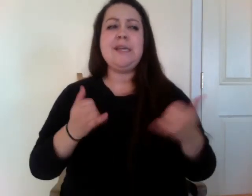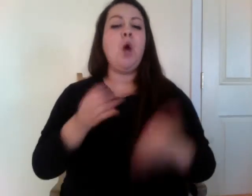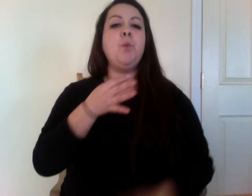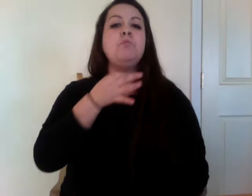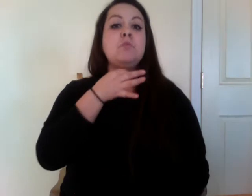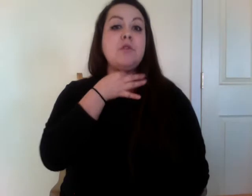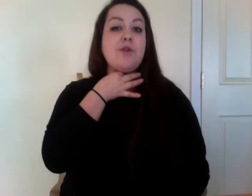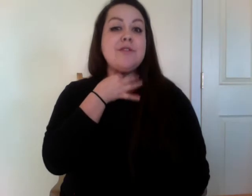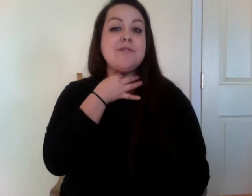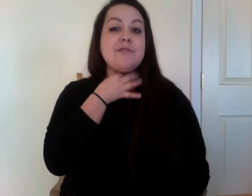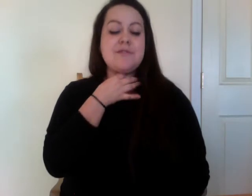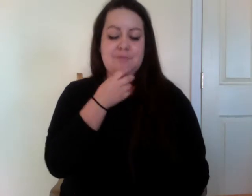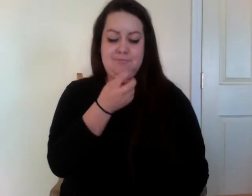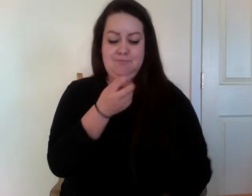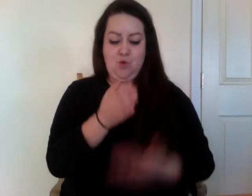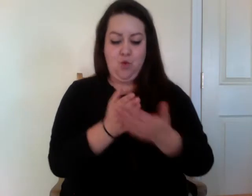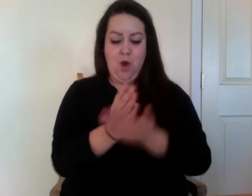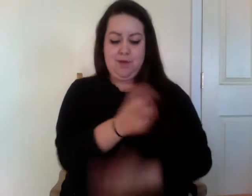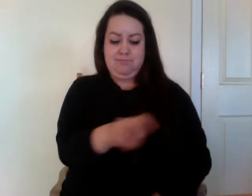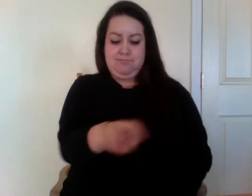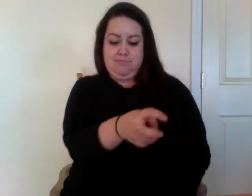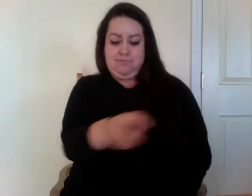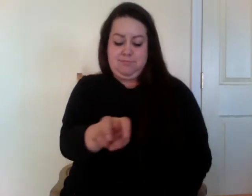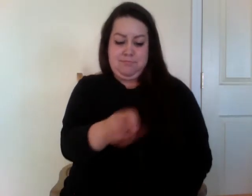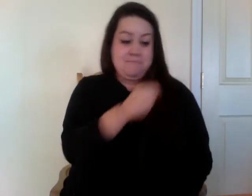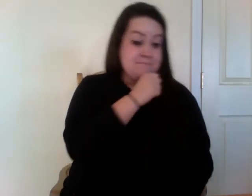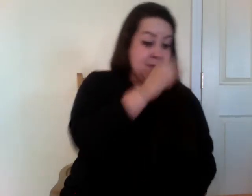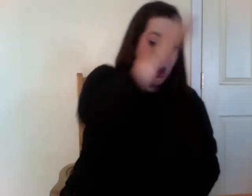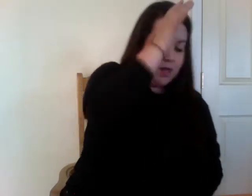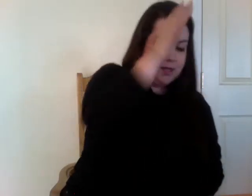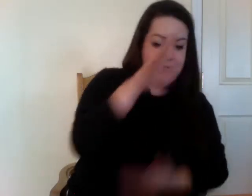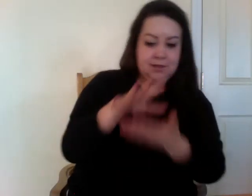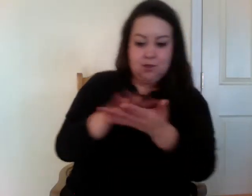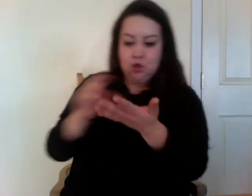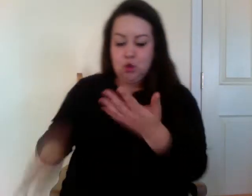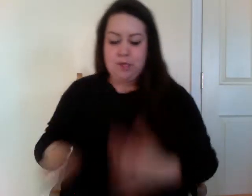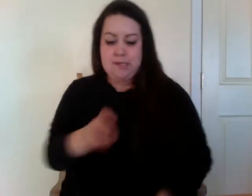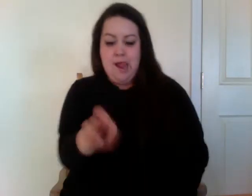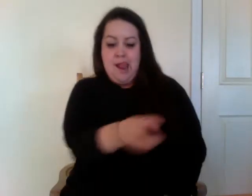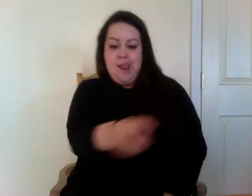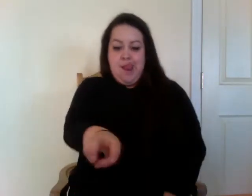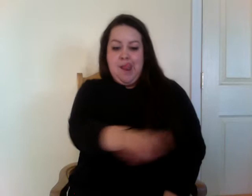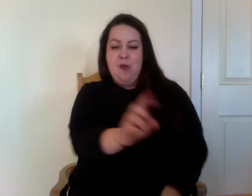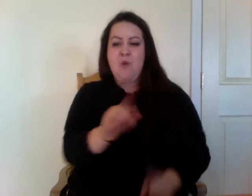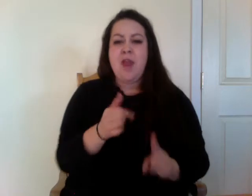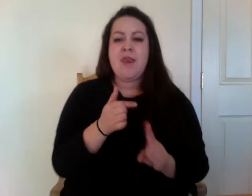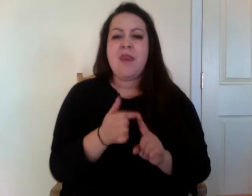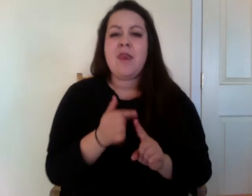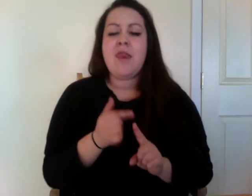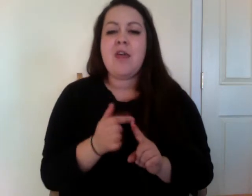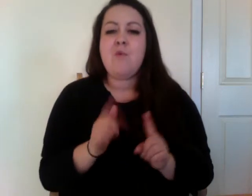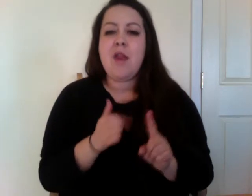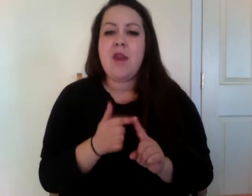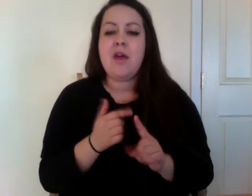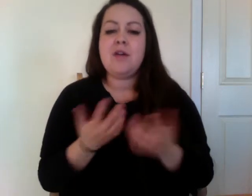do those rights transfer to the student, meaning from the parent or custodial parent to the student?